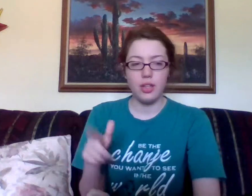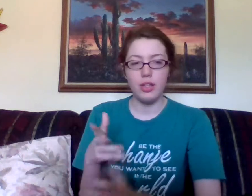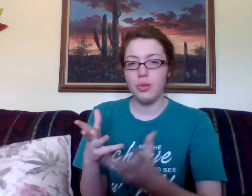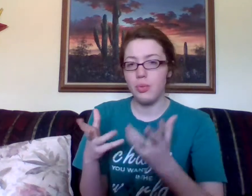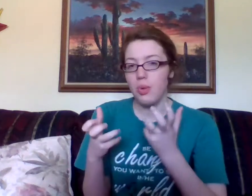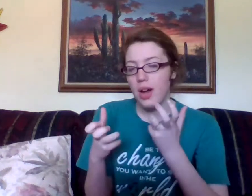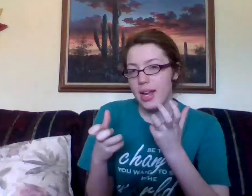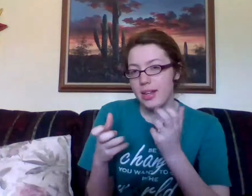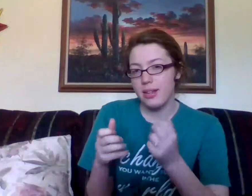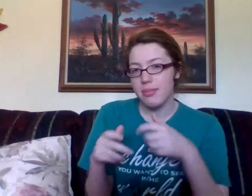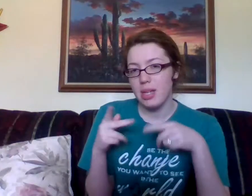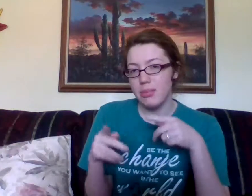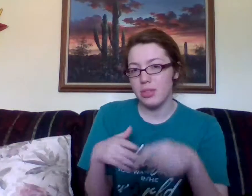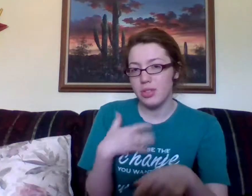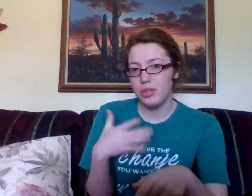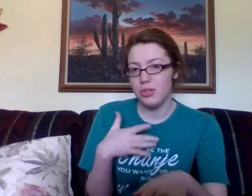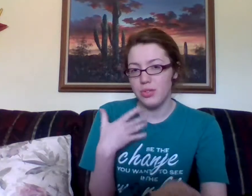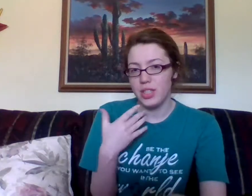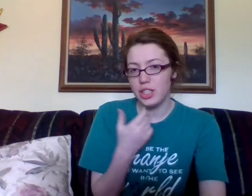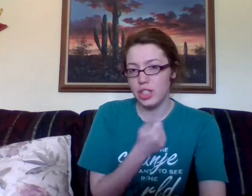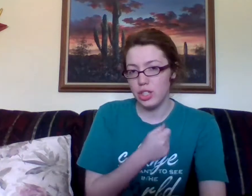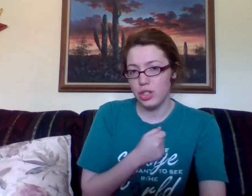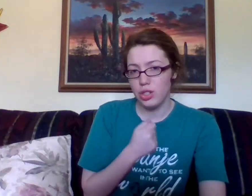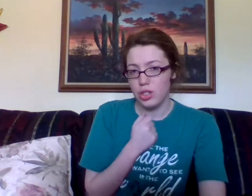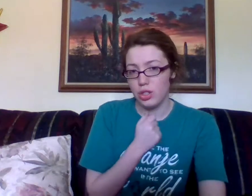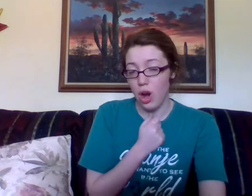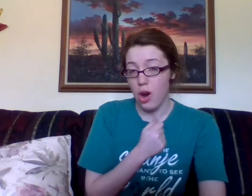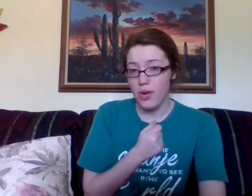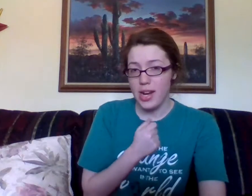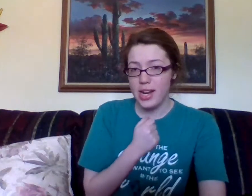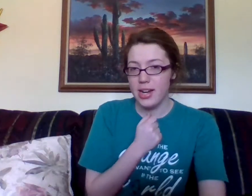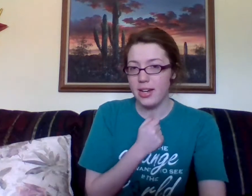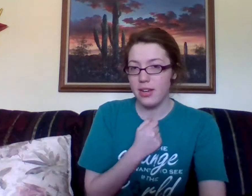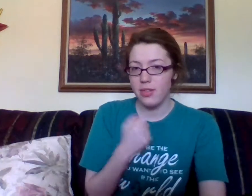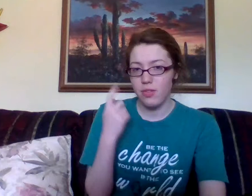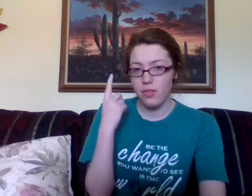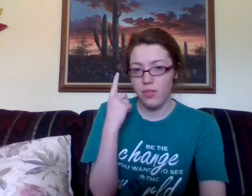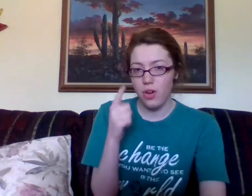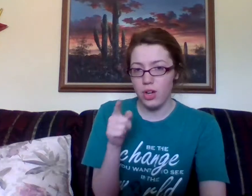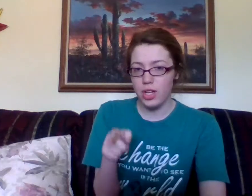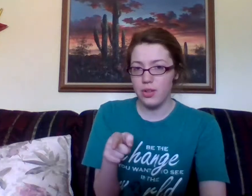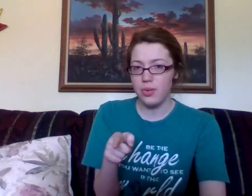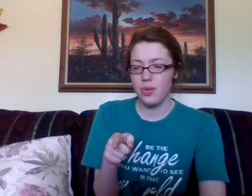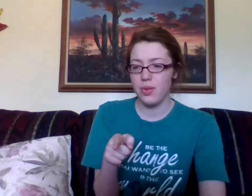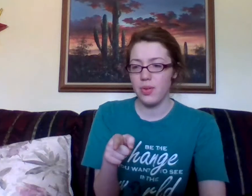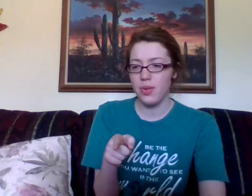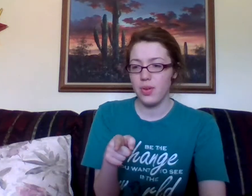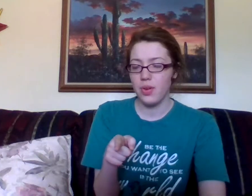you want people to feel sorry for you.